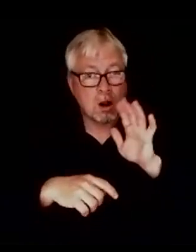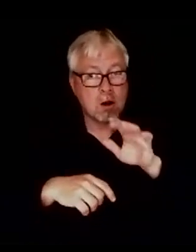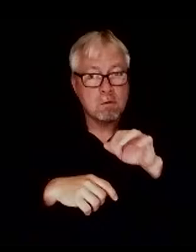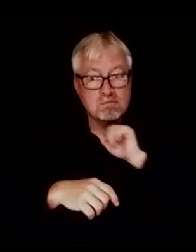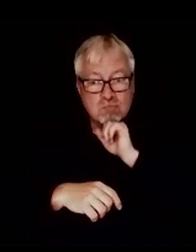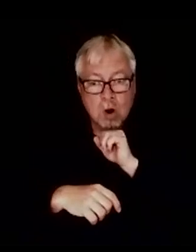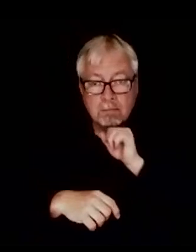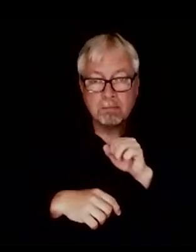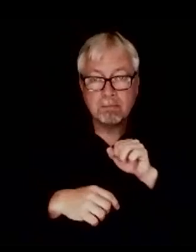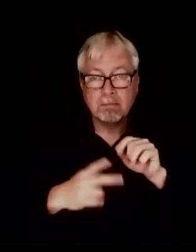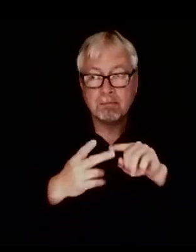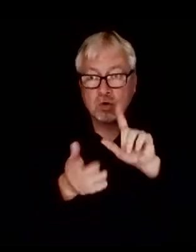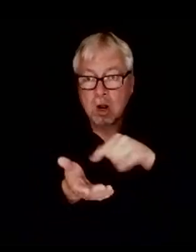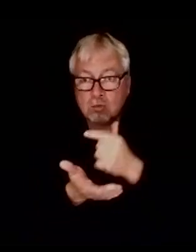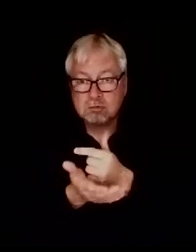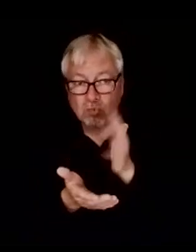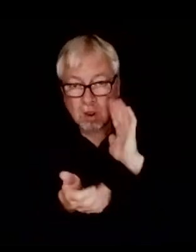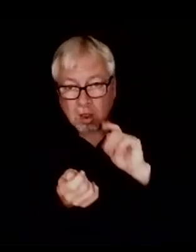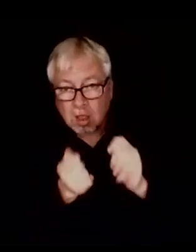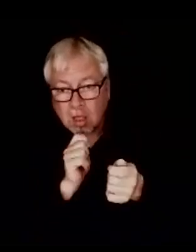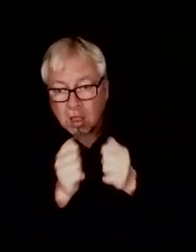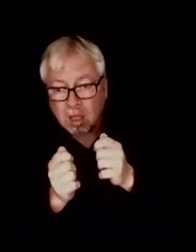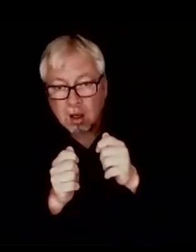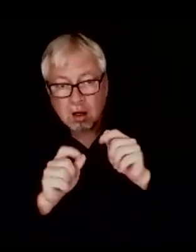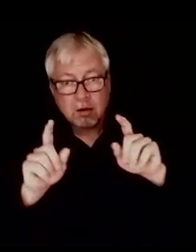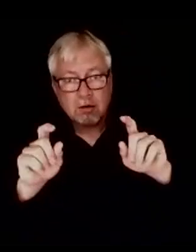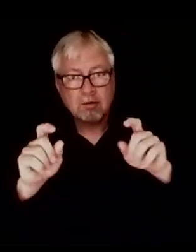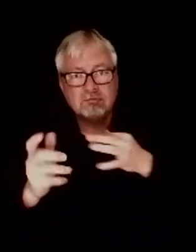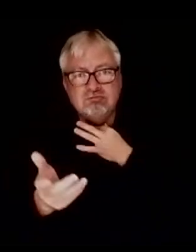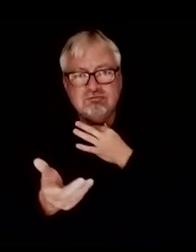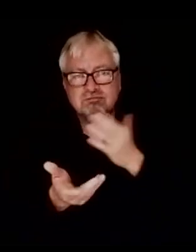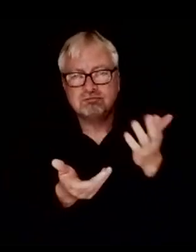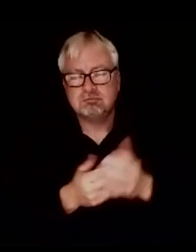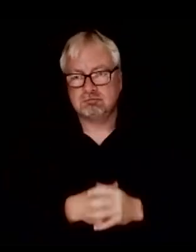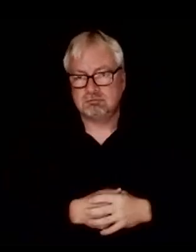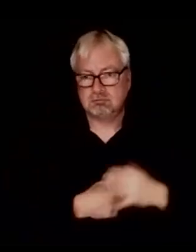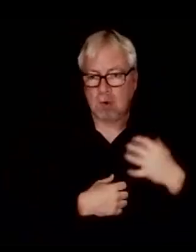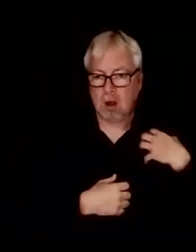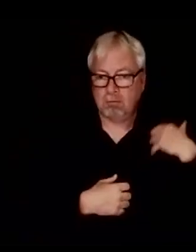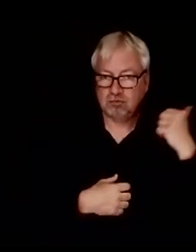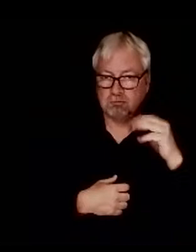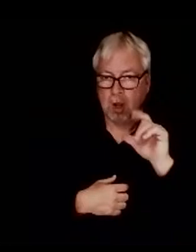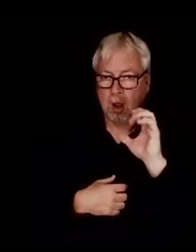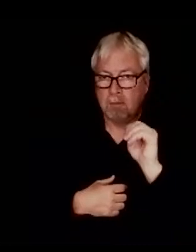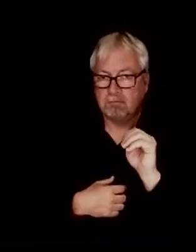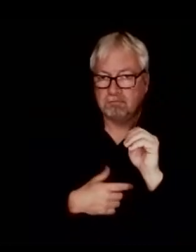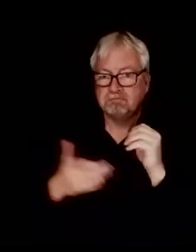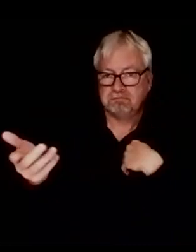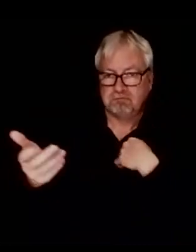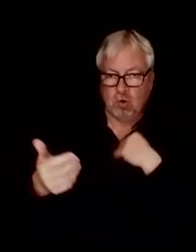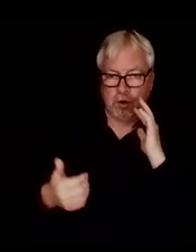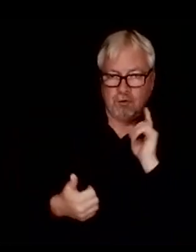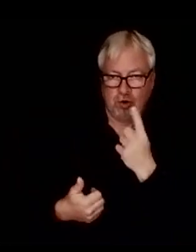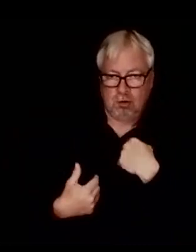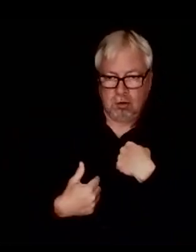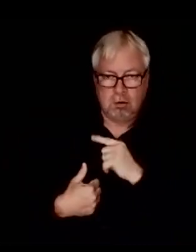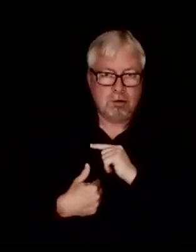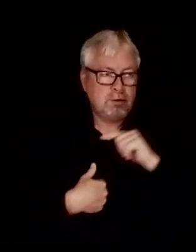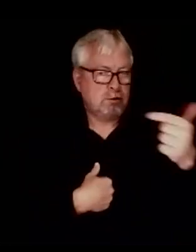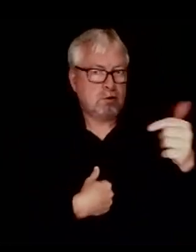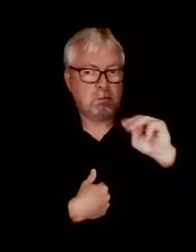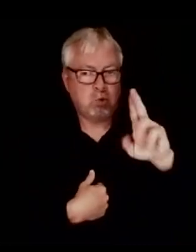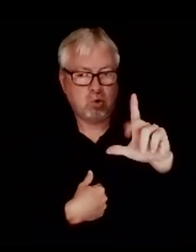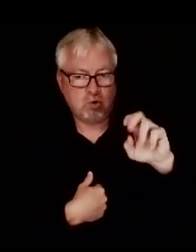Well, this is Commissioner Malcolm. I'll start and then ask Commissioner Mueller to comment as well. I think that's just precisely